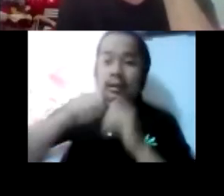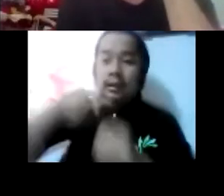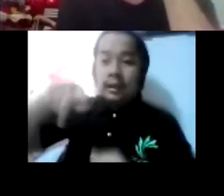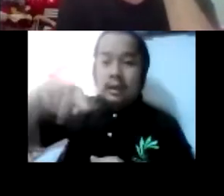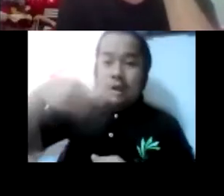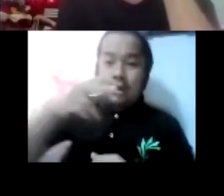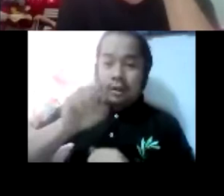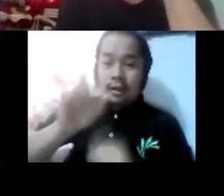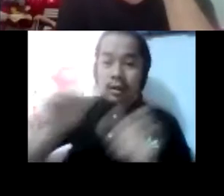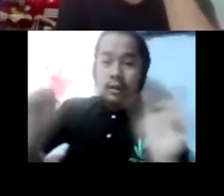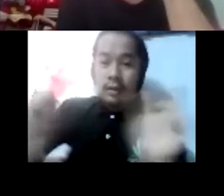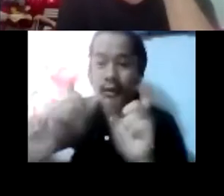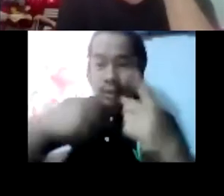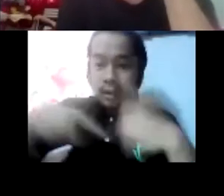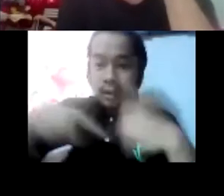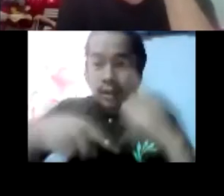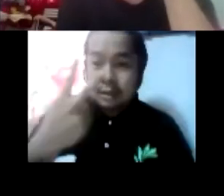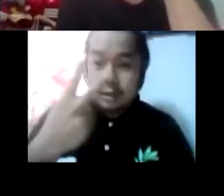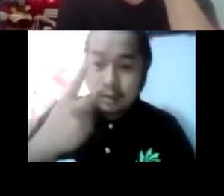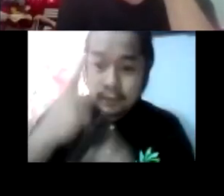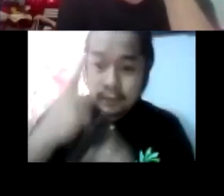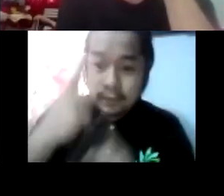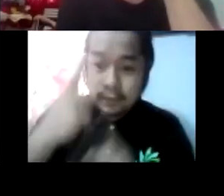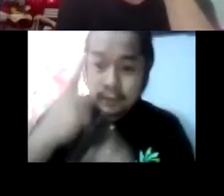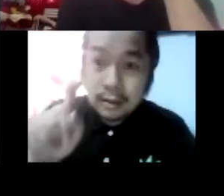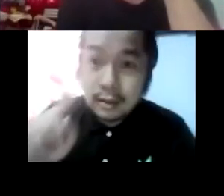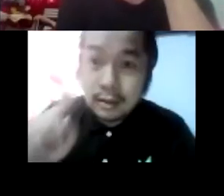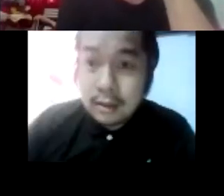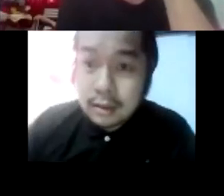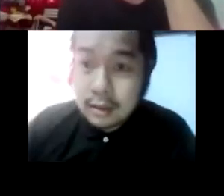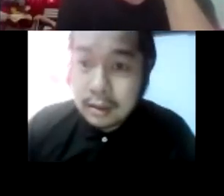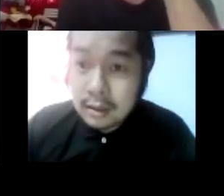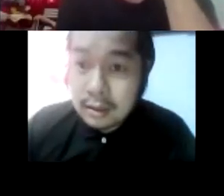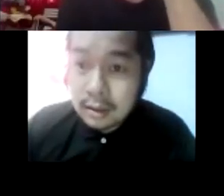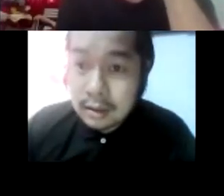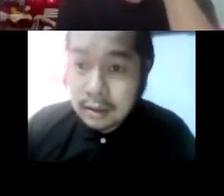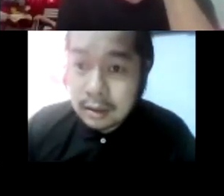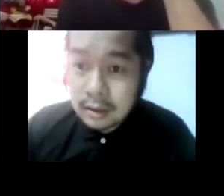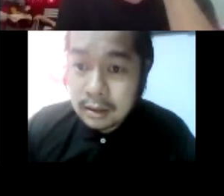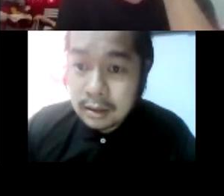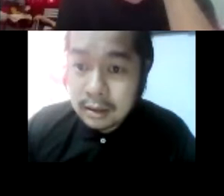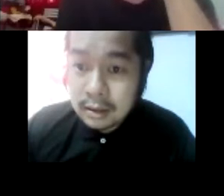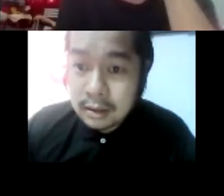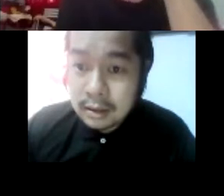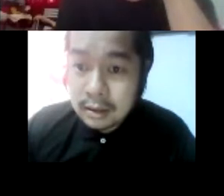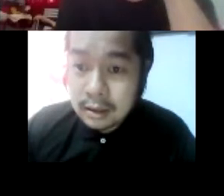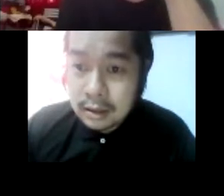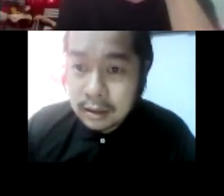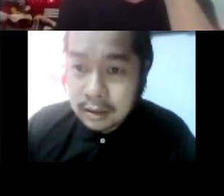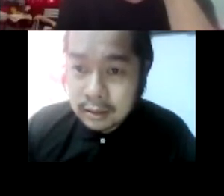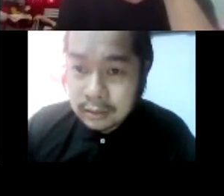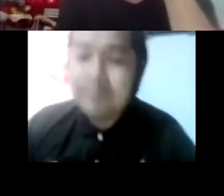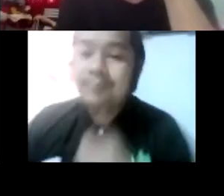very tall is a phrase since it's more than one, and it's an Yes. adjective phrase. Exactly.